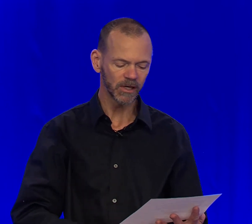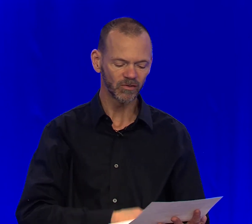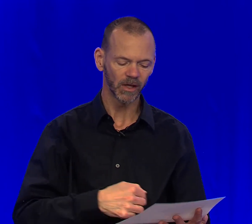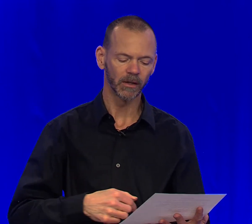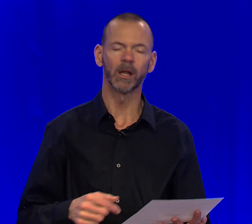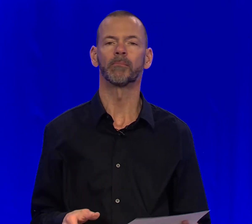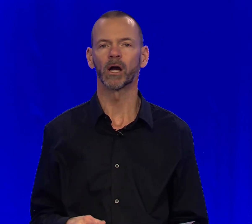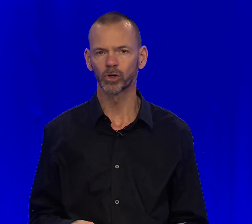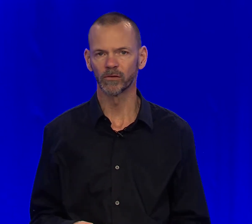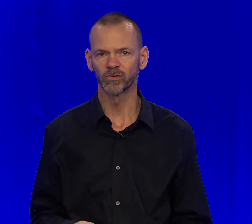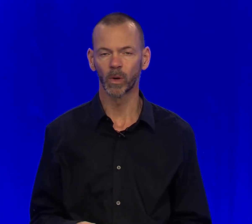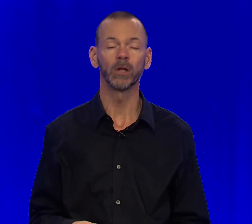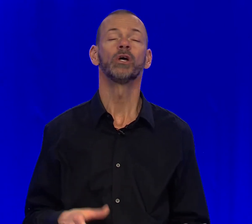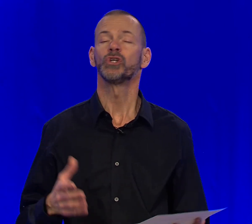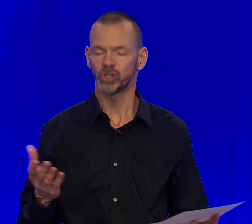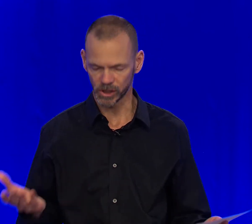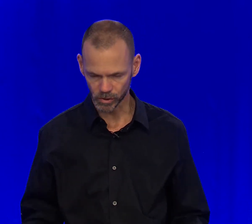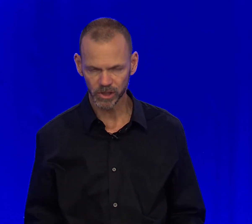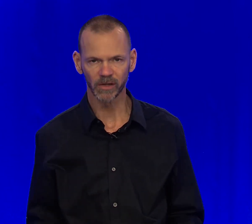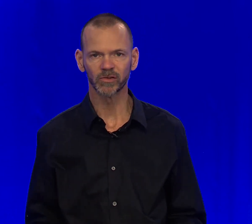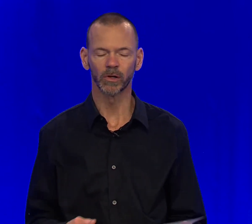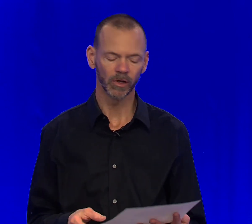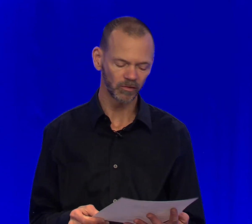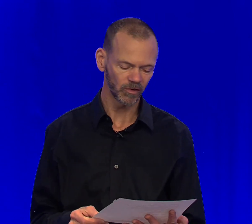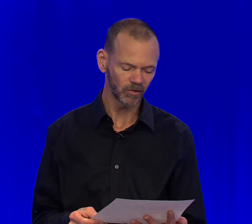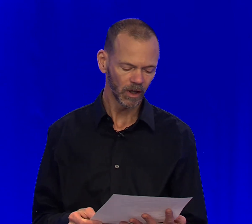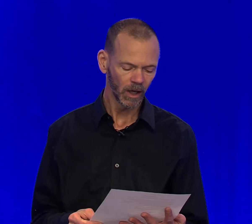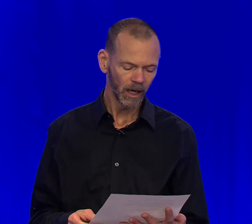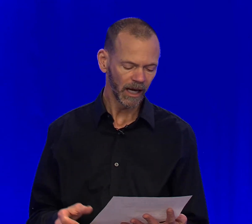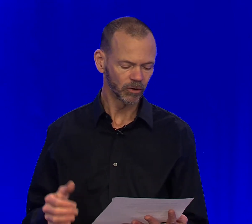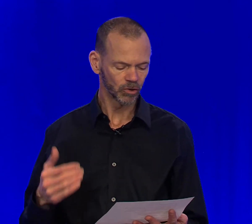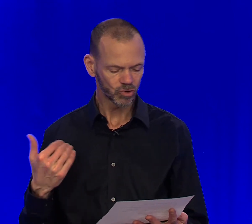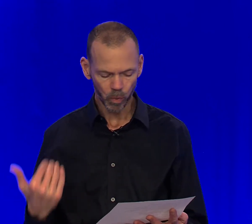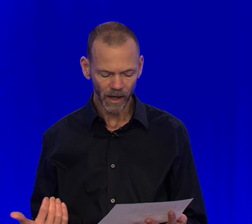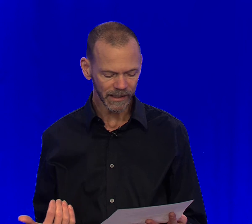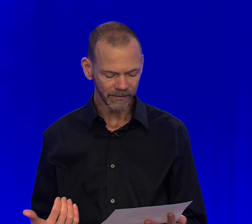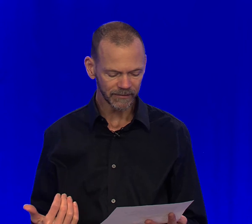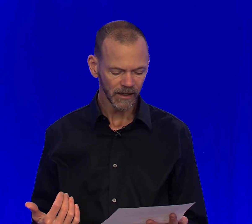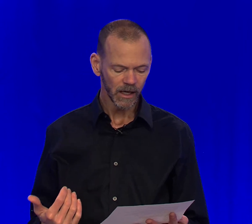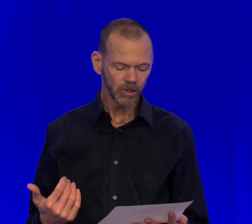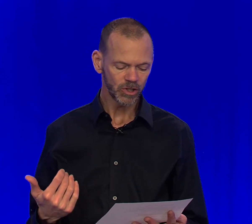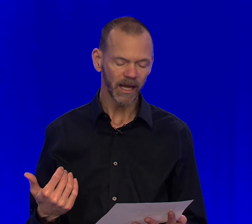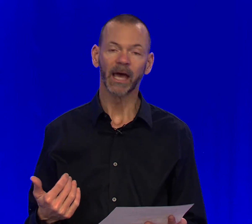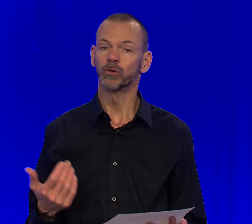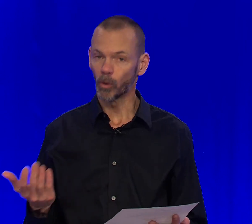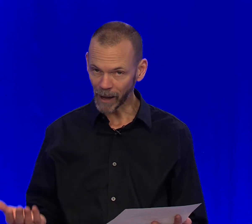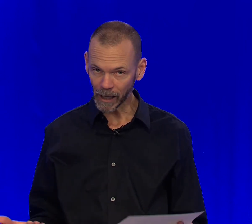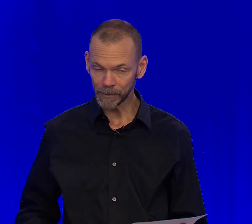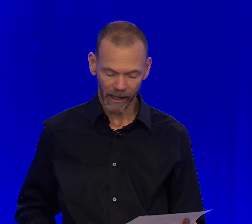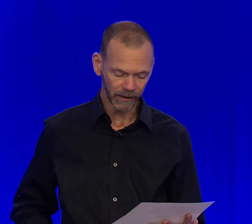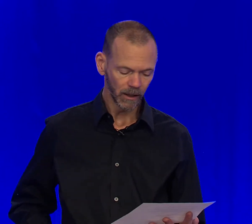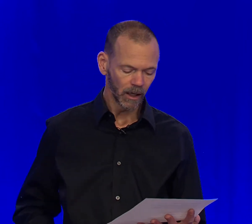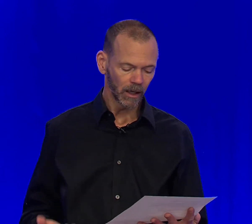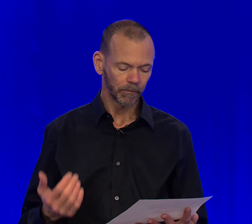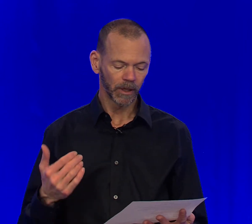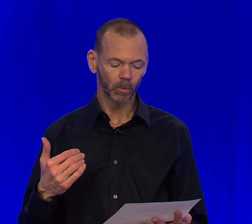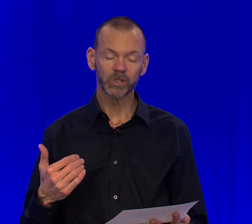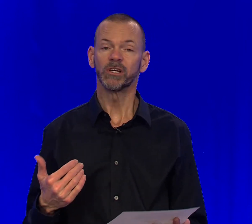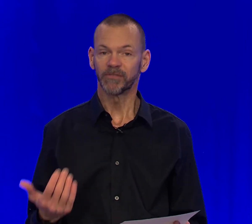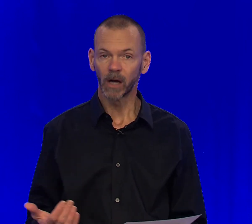degrees in the lumbar curve as well. She knew she had scoliosis. In her 20s, she had low back pain, but what she found